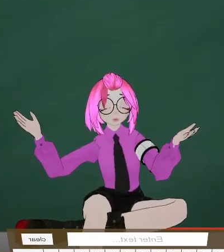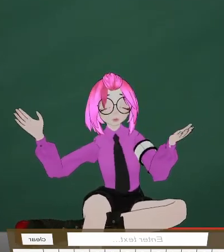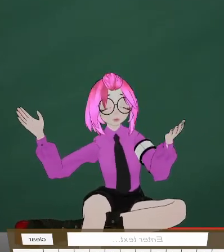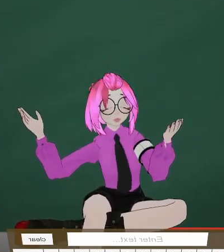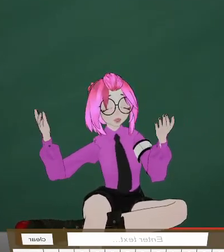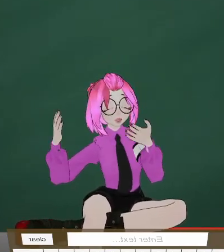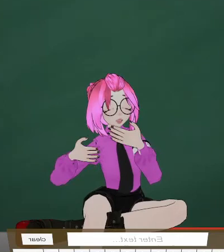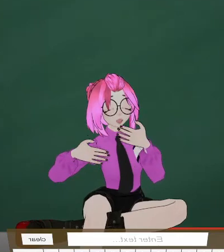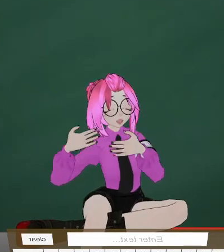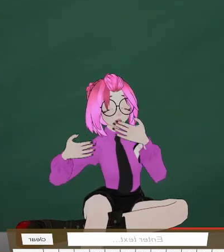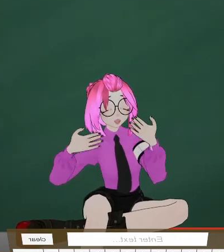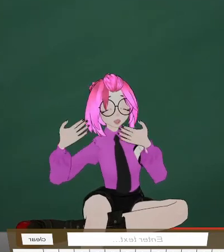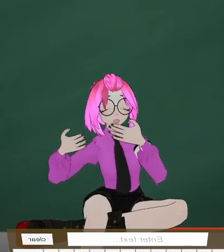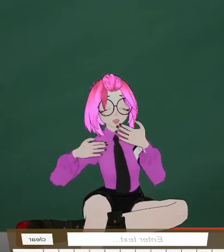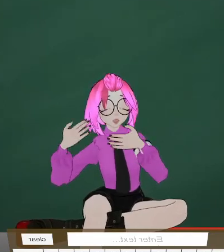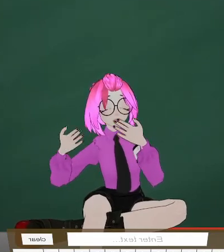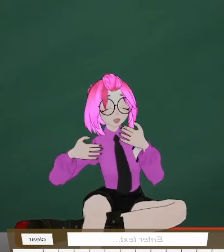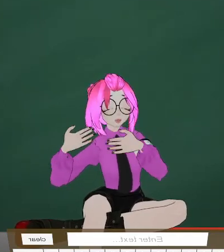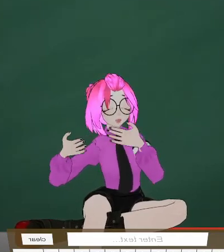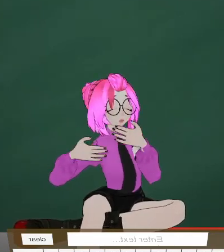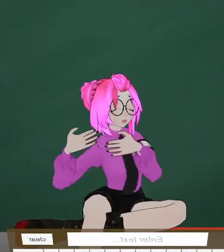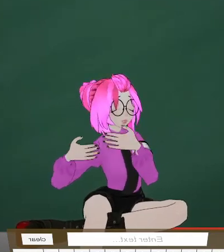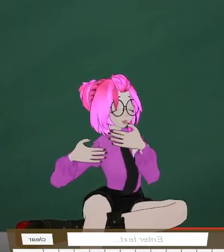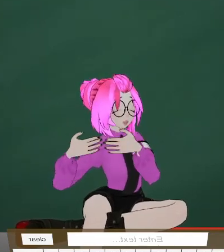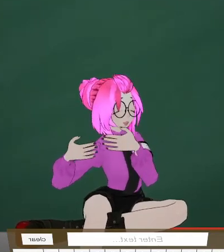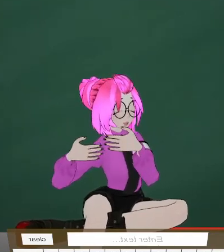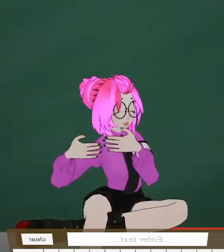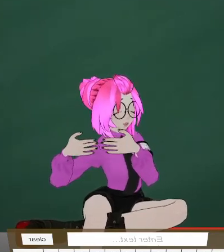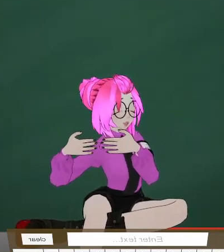see any others any others any you have a question decent